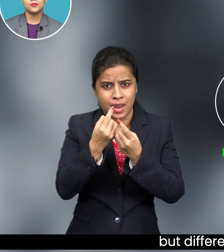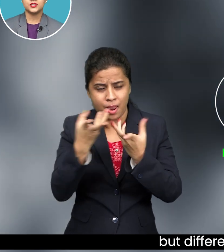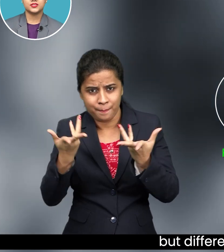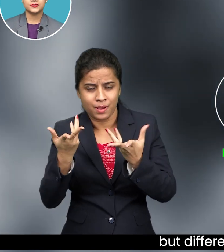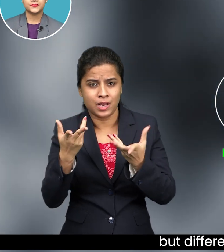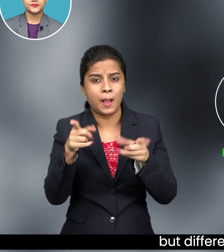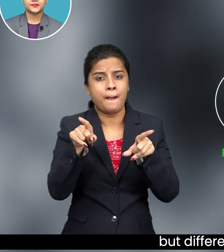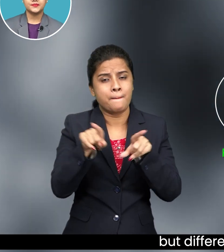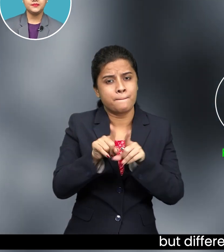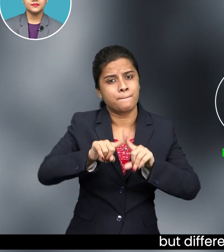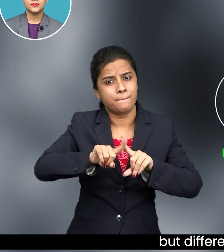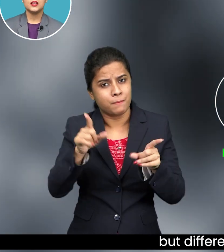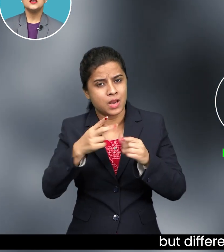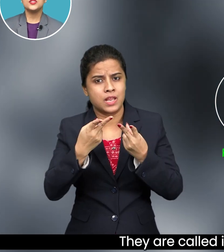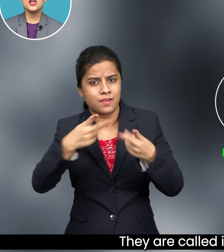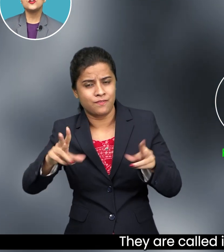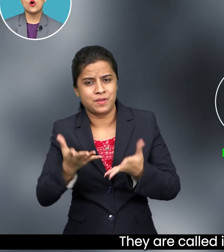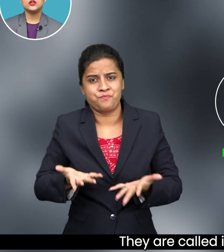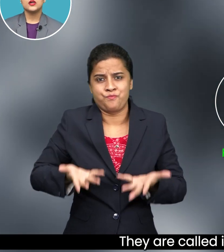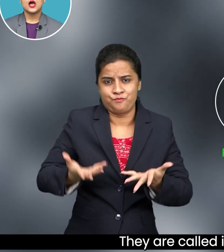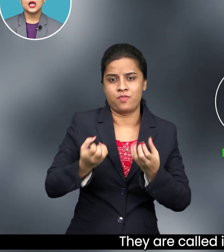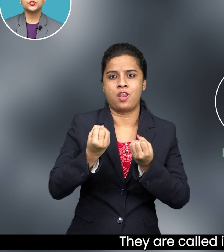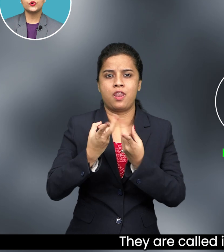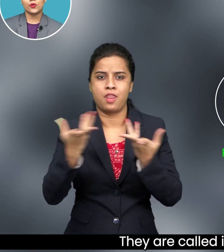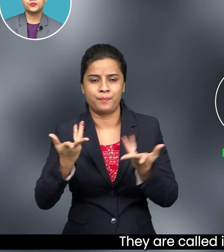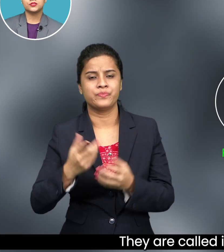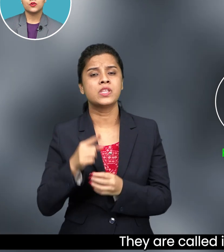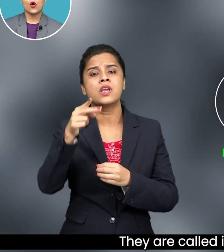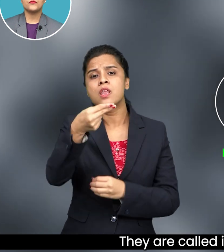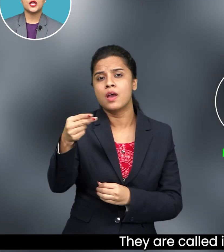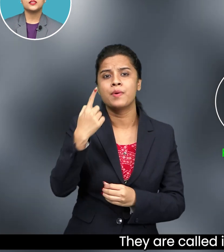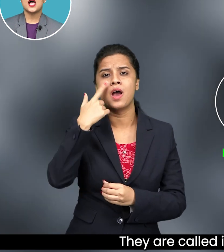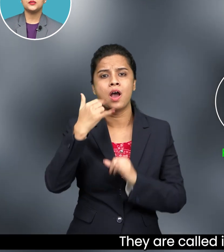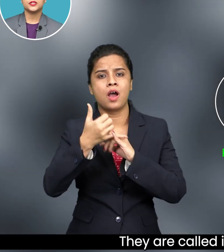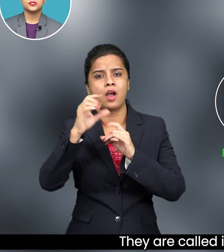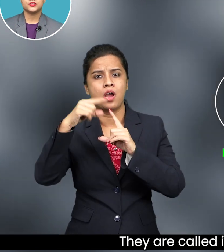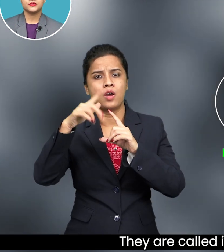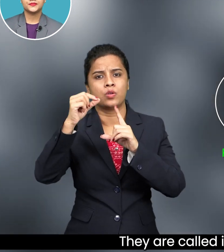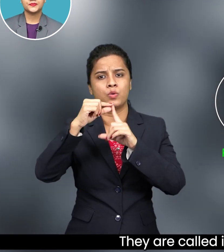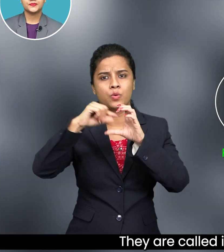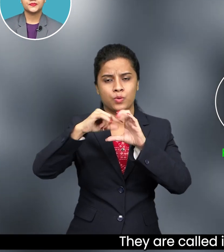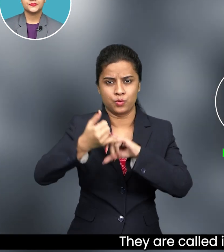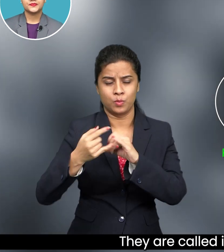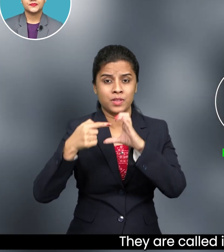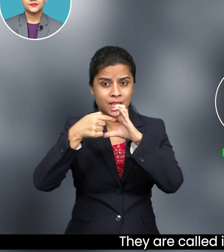mass numbers. They are called isotopes of that element.